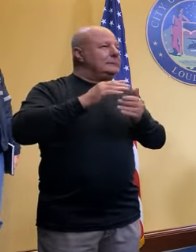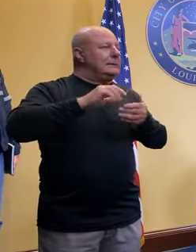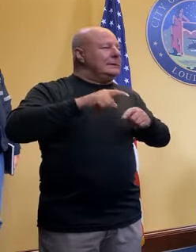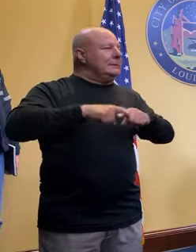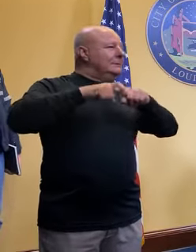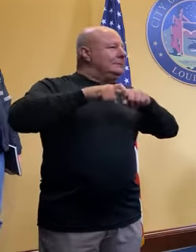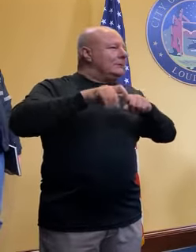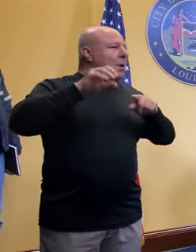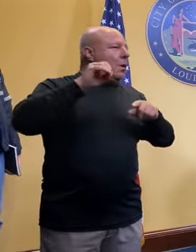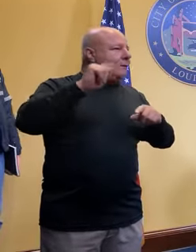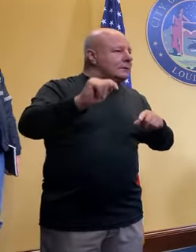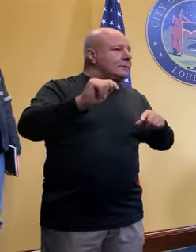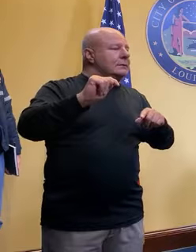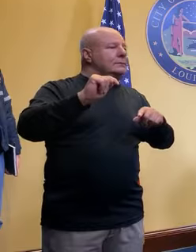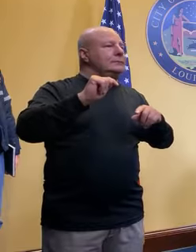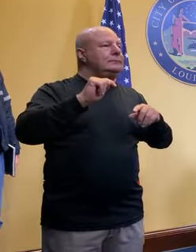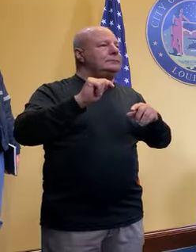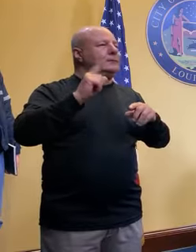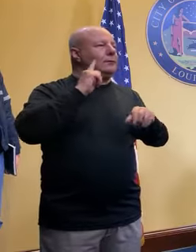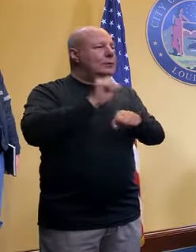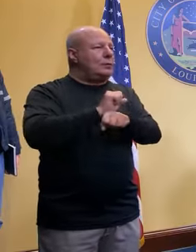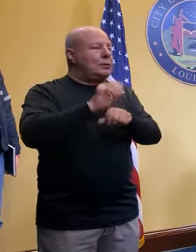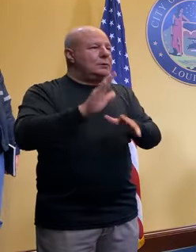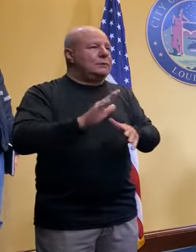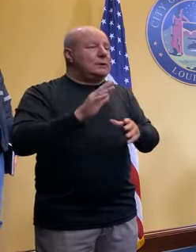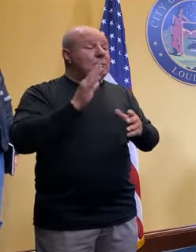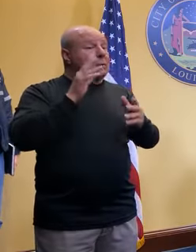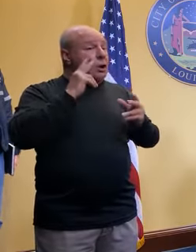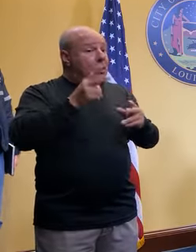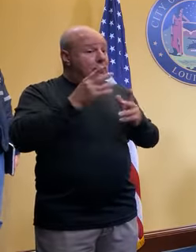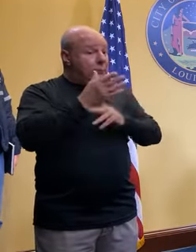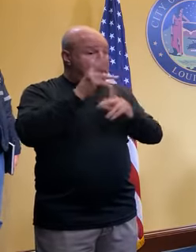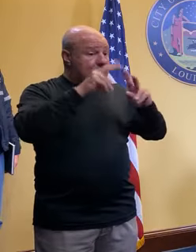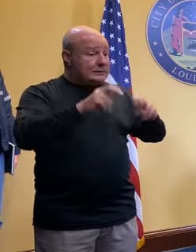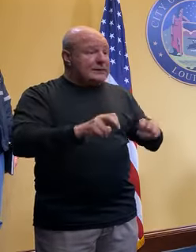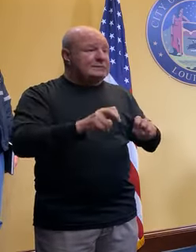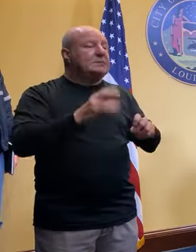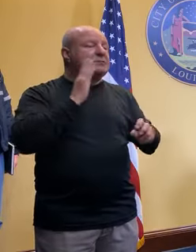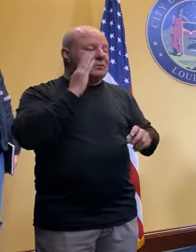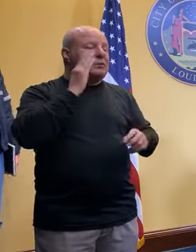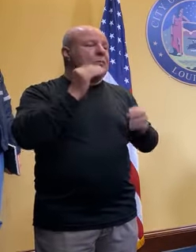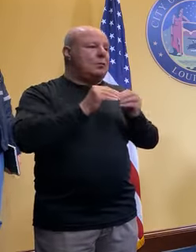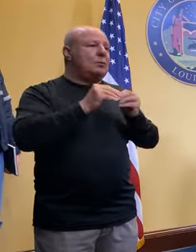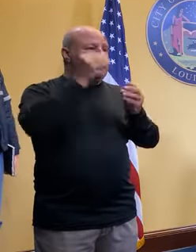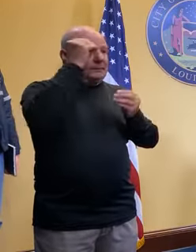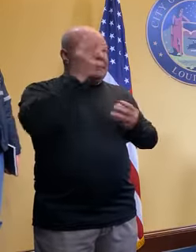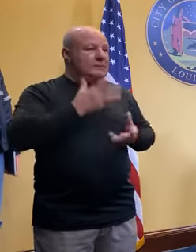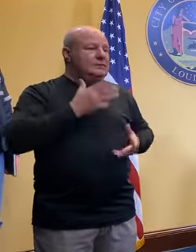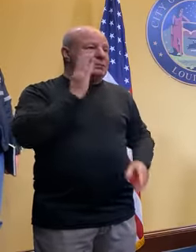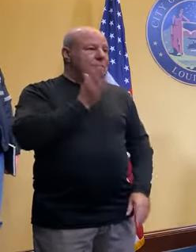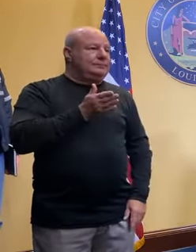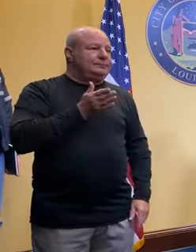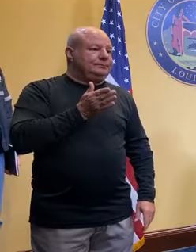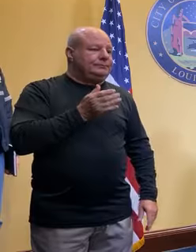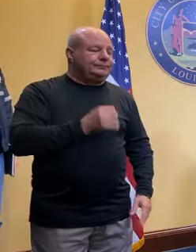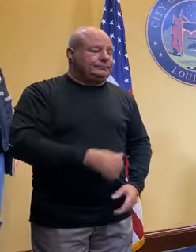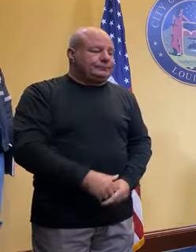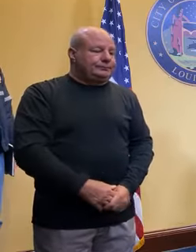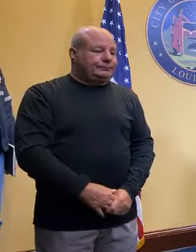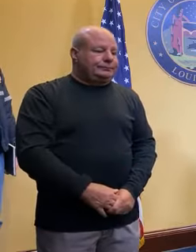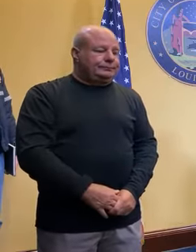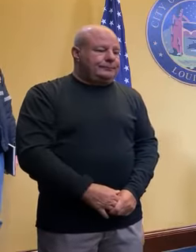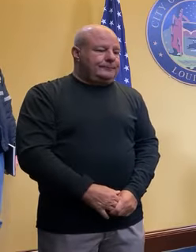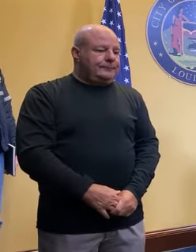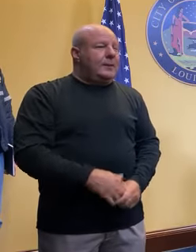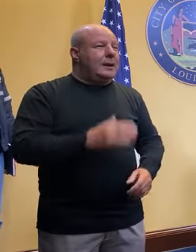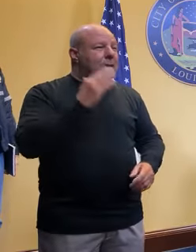we're moving through it. The assessments will really tell us what the actual story is. And a part of this as well is